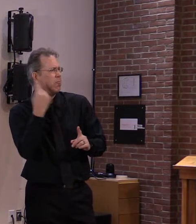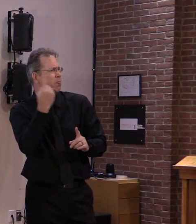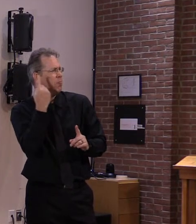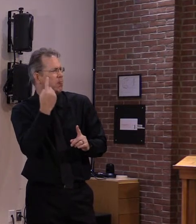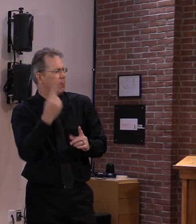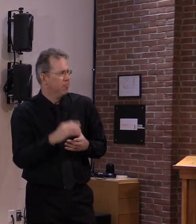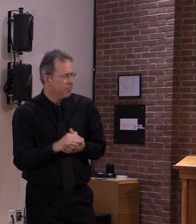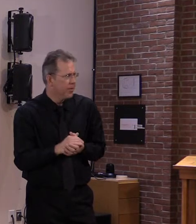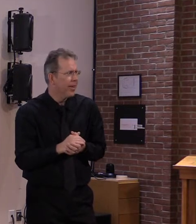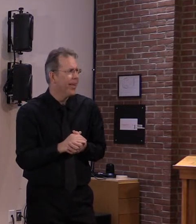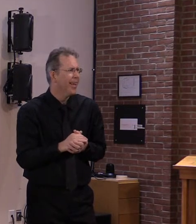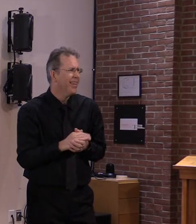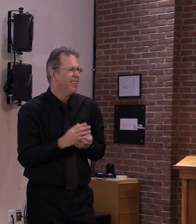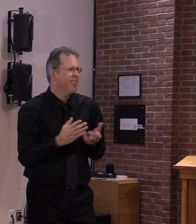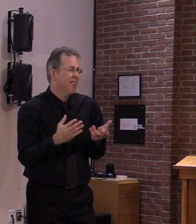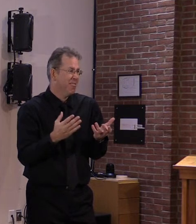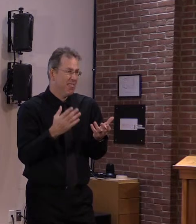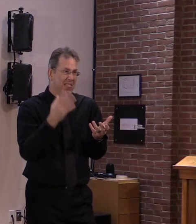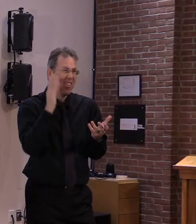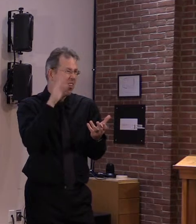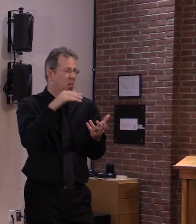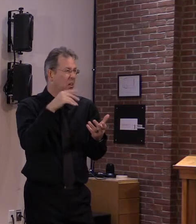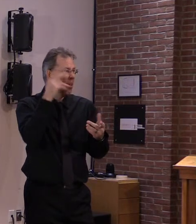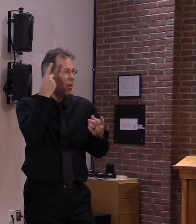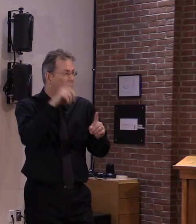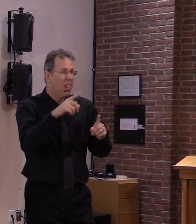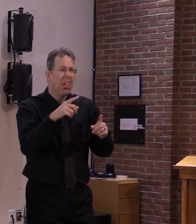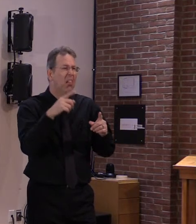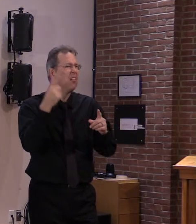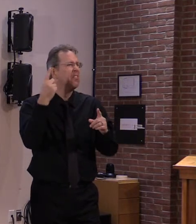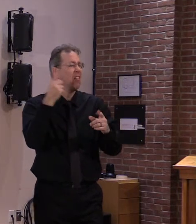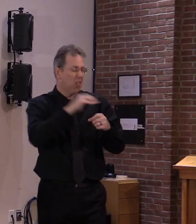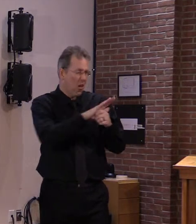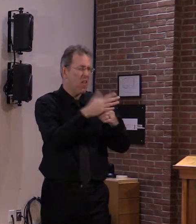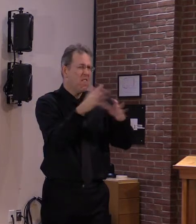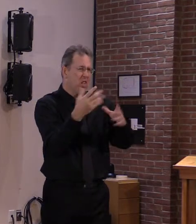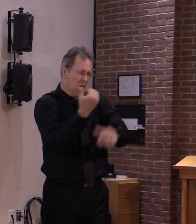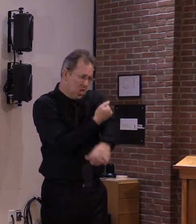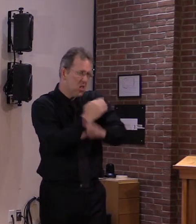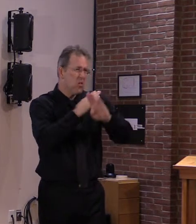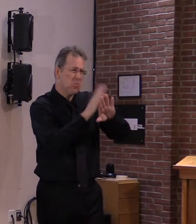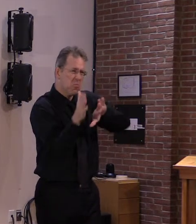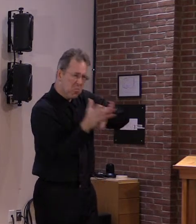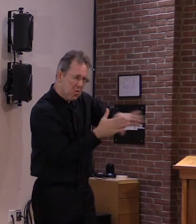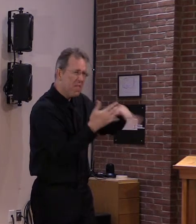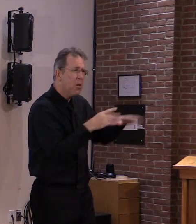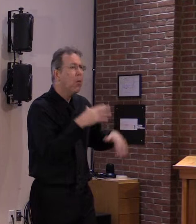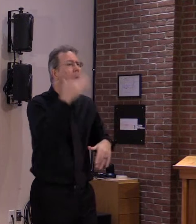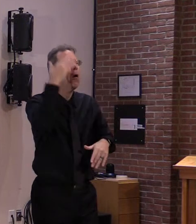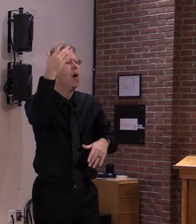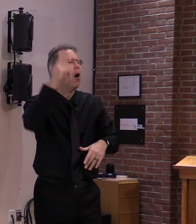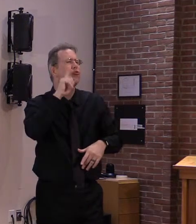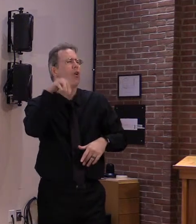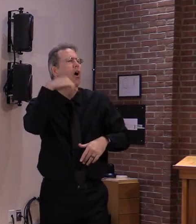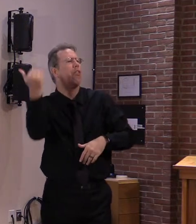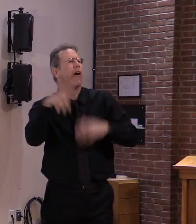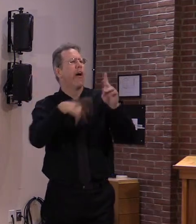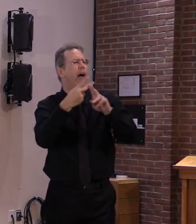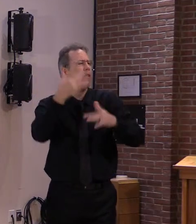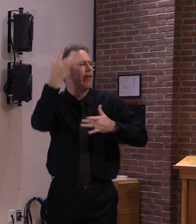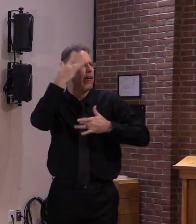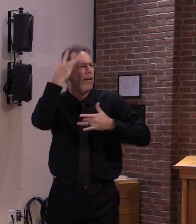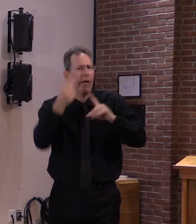are probably planning on spending some money at our local retailers in the coming days. How can they do so safely? Yeah,